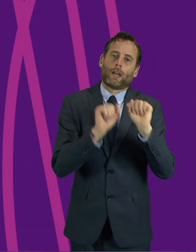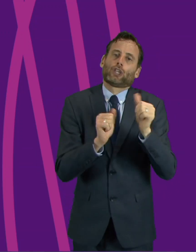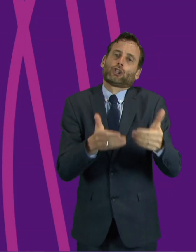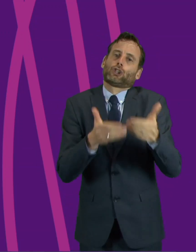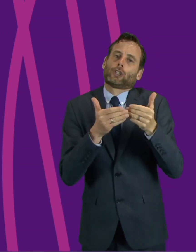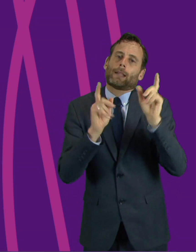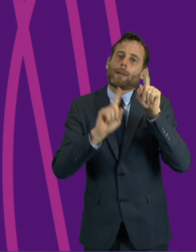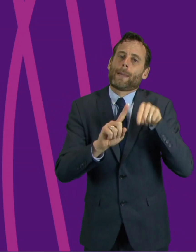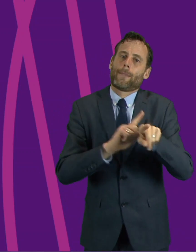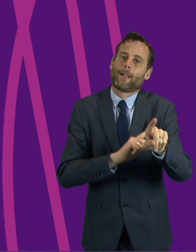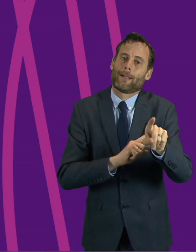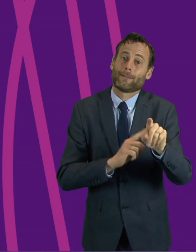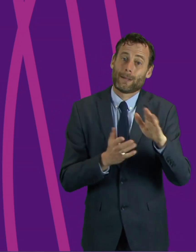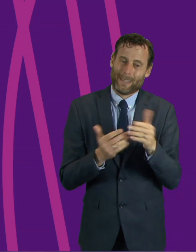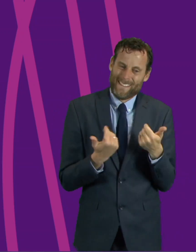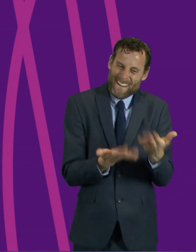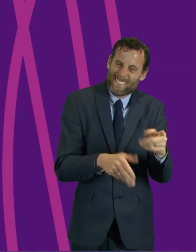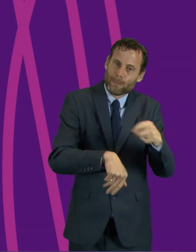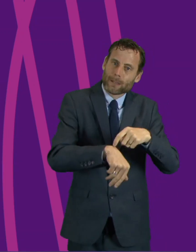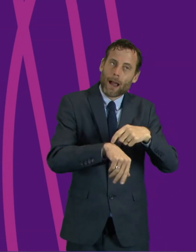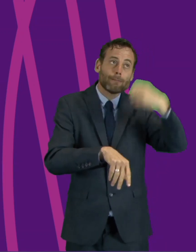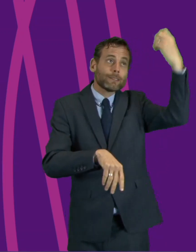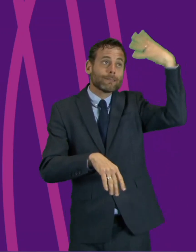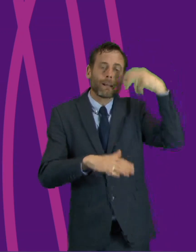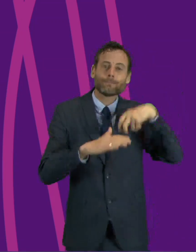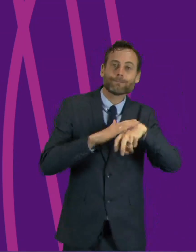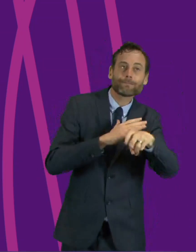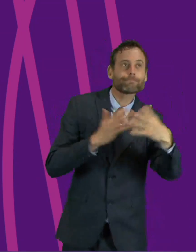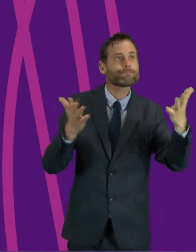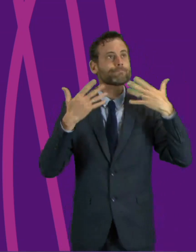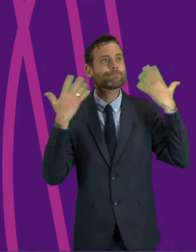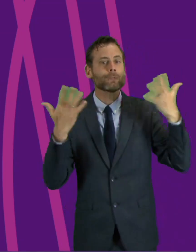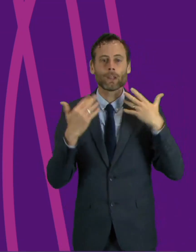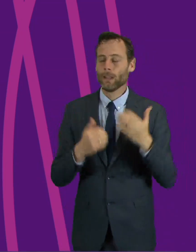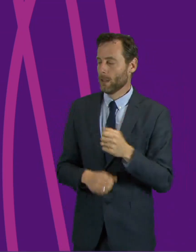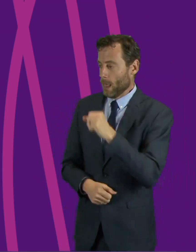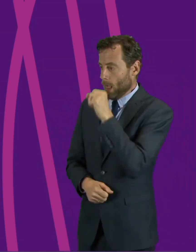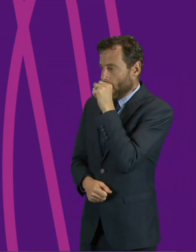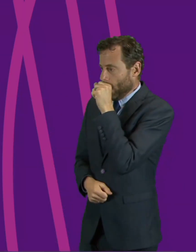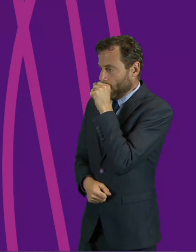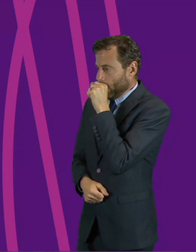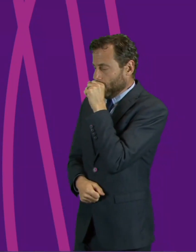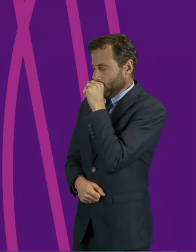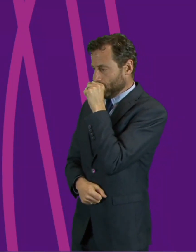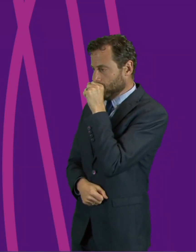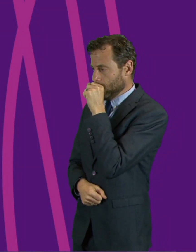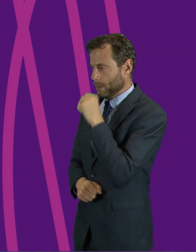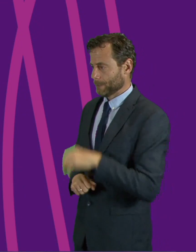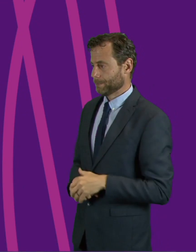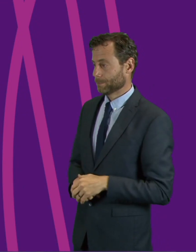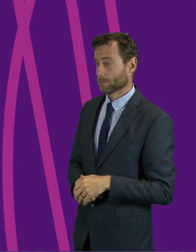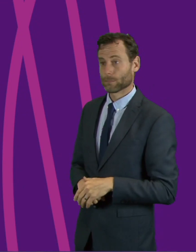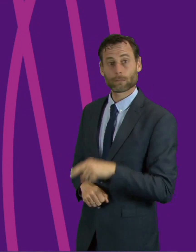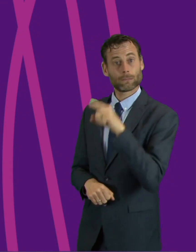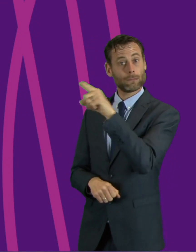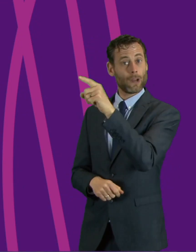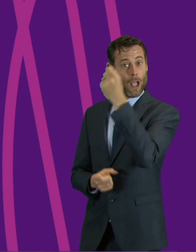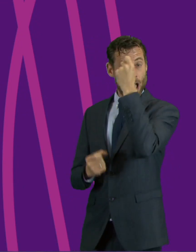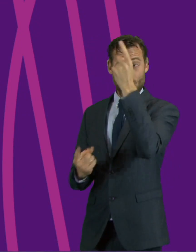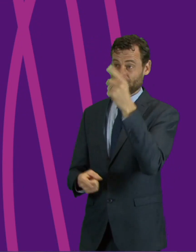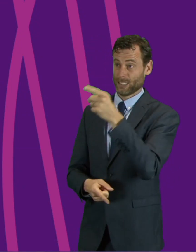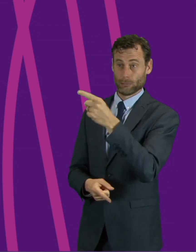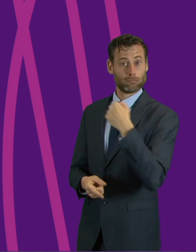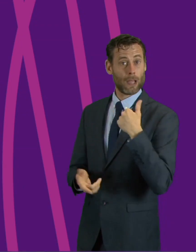to exercise and get sunshine in any other way? First Minister. I'm certainly happy to look in more detail at those very